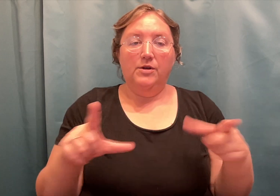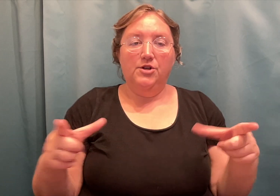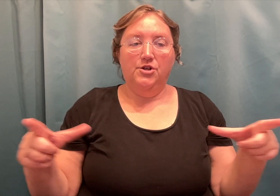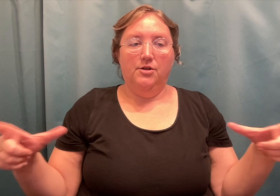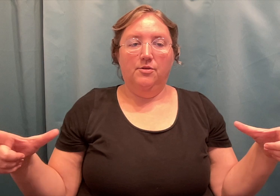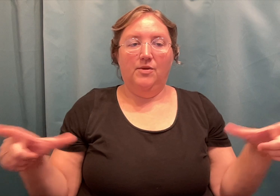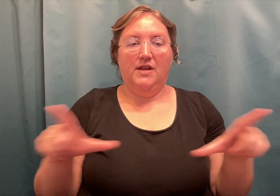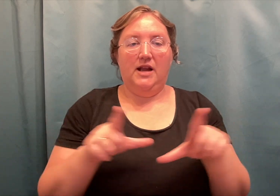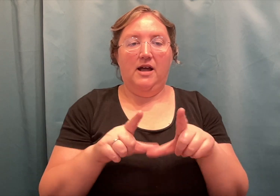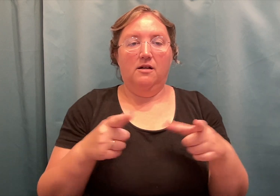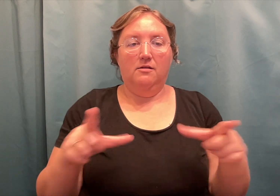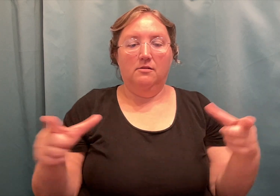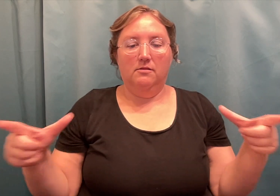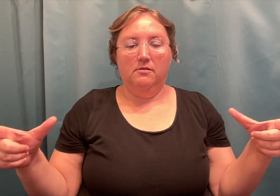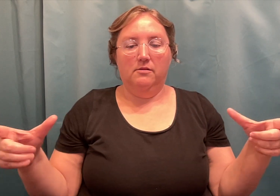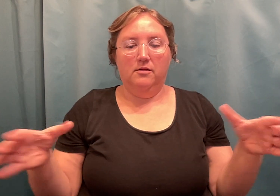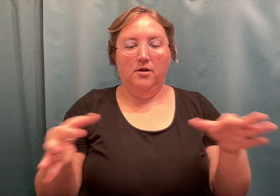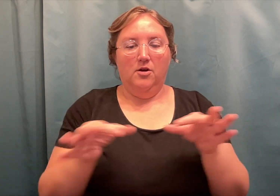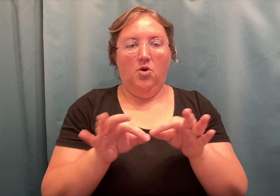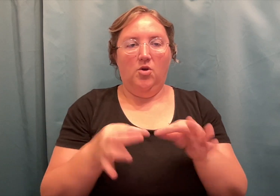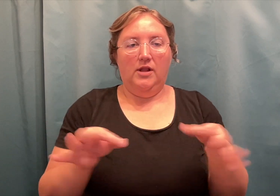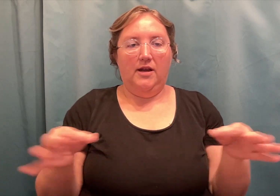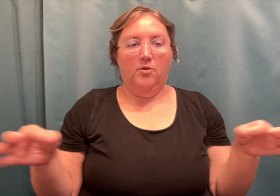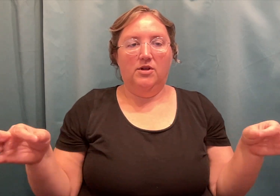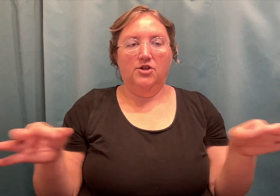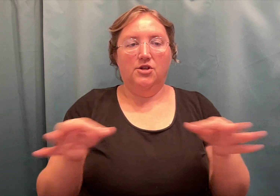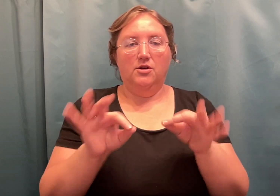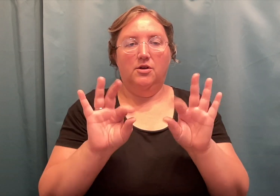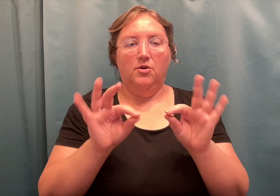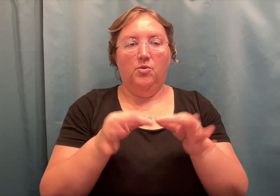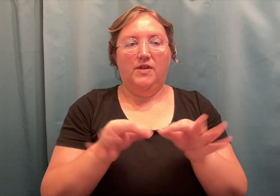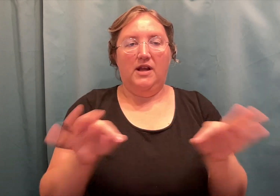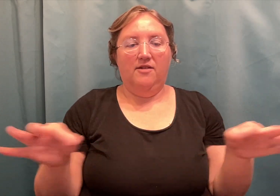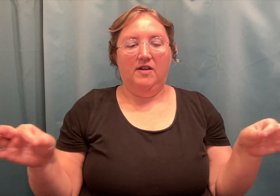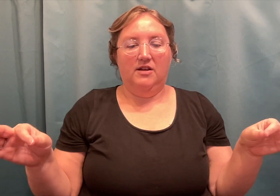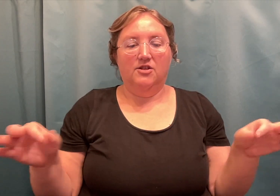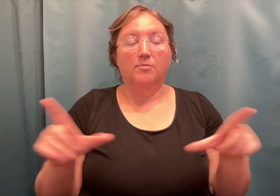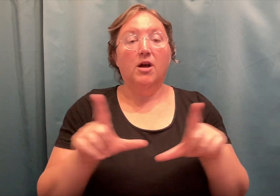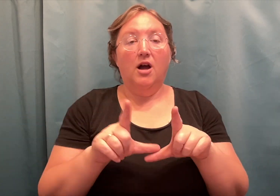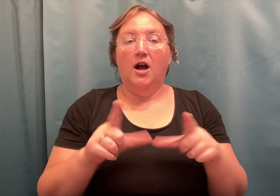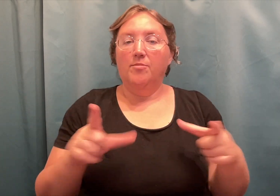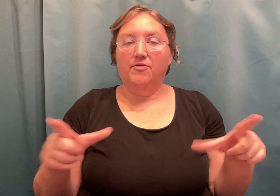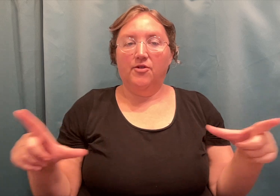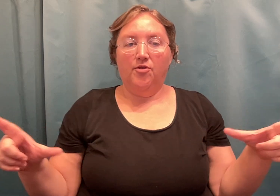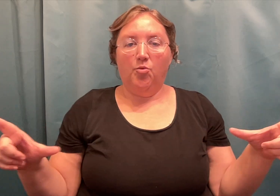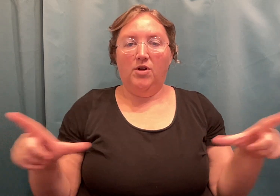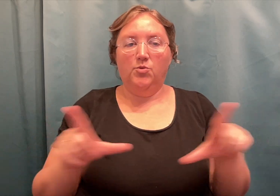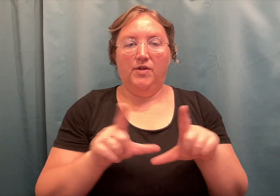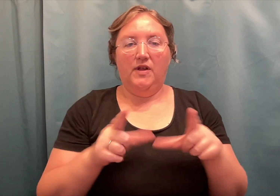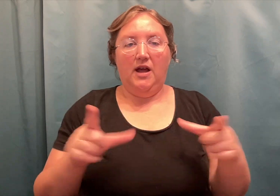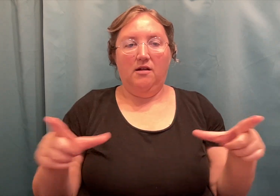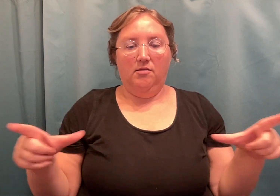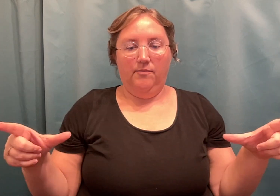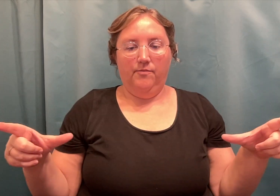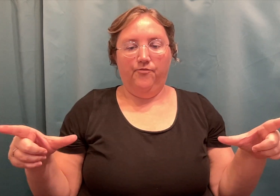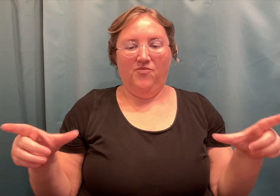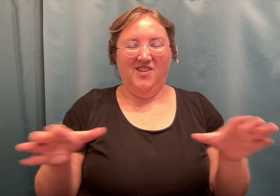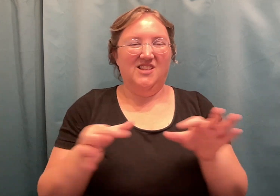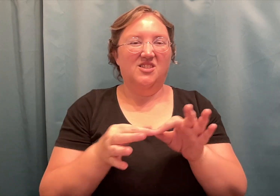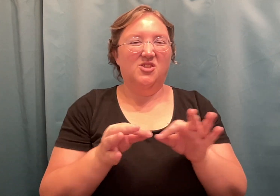Language with an L, or language with an F hand shape. I prefer the one with the L. This looks too